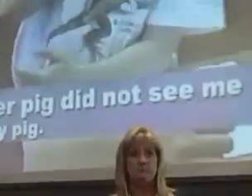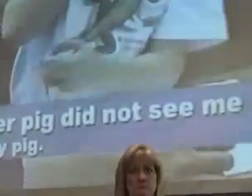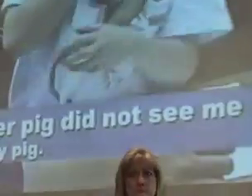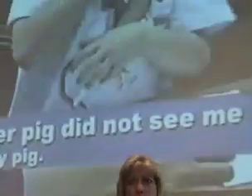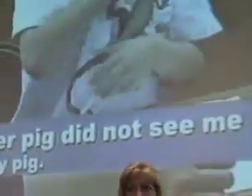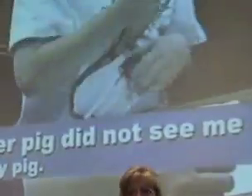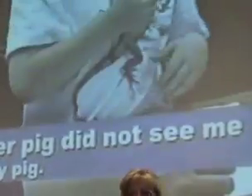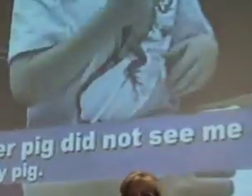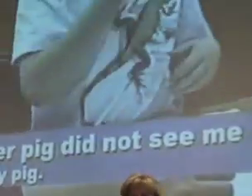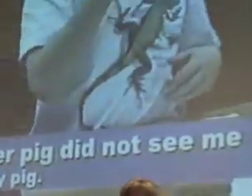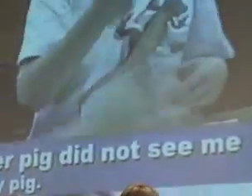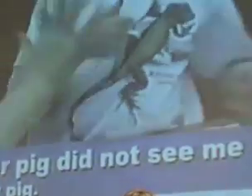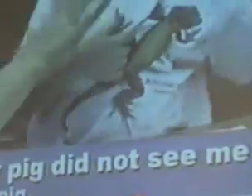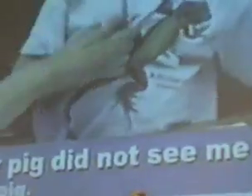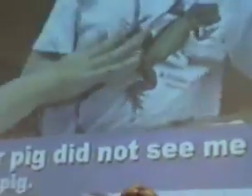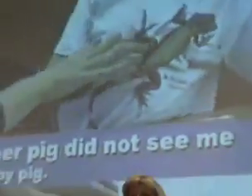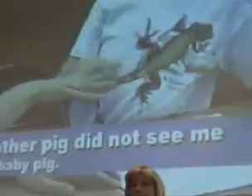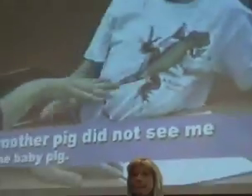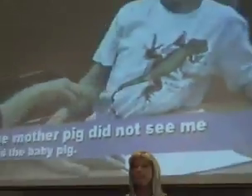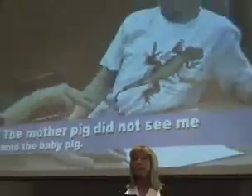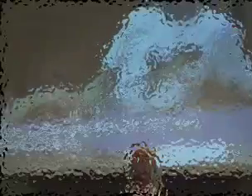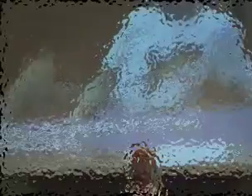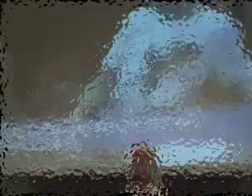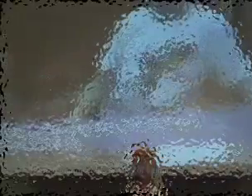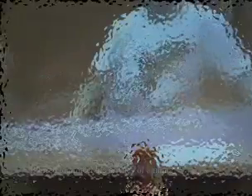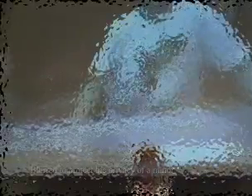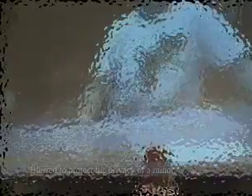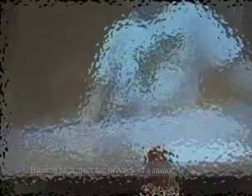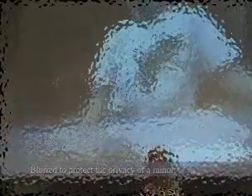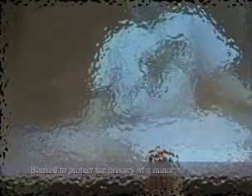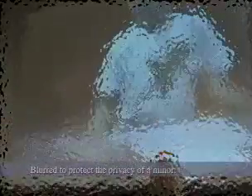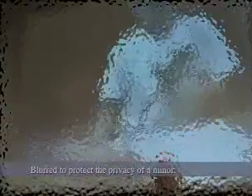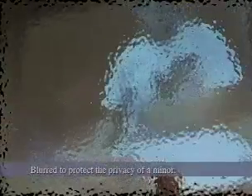Okay, the mother pig did not see.